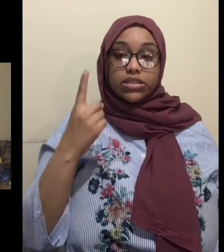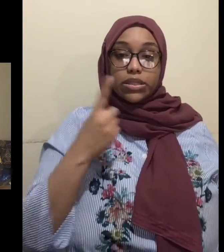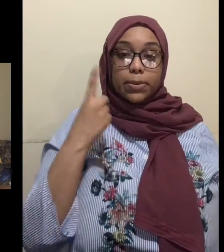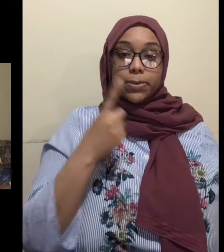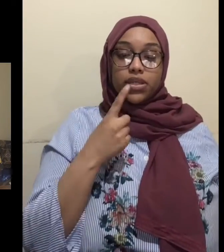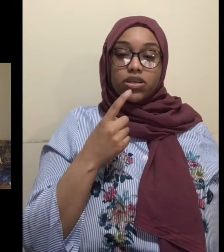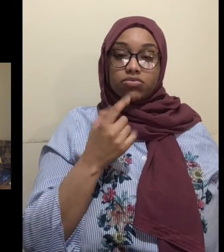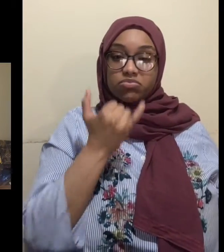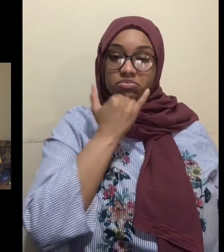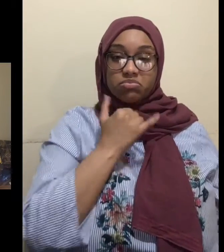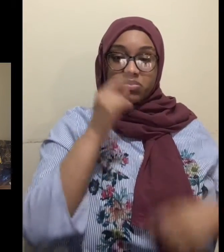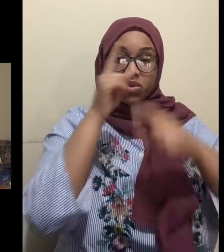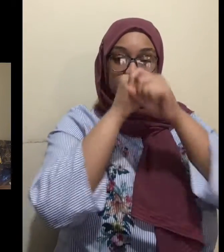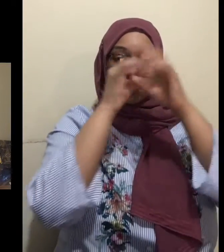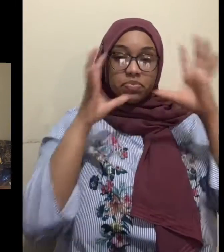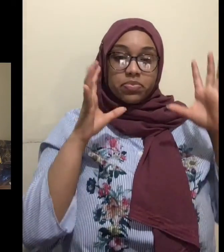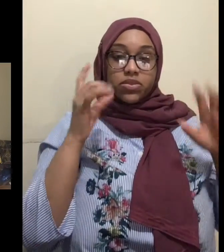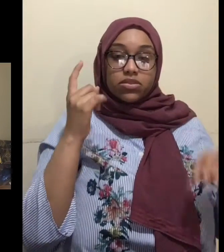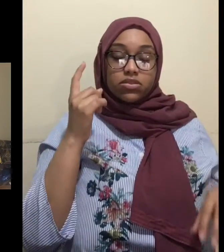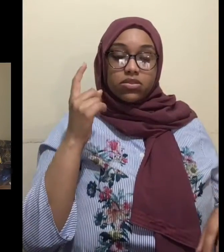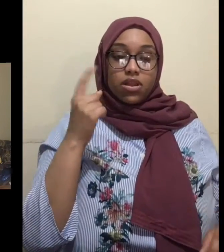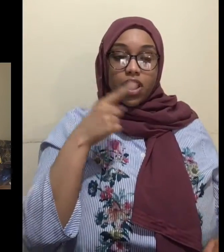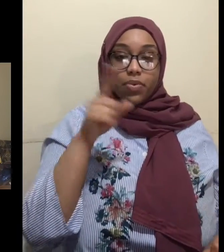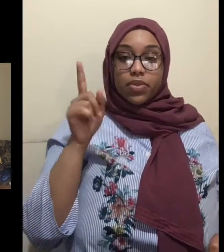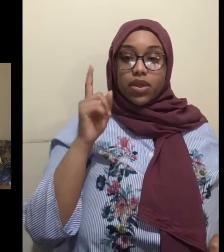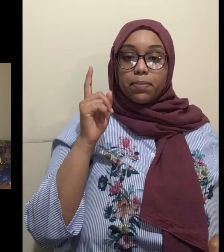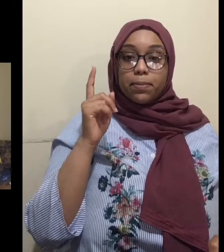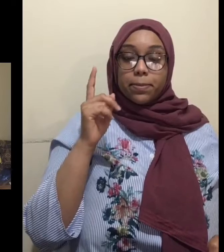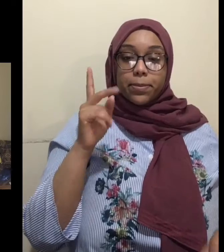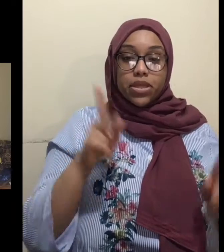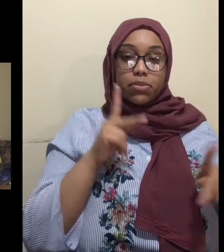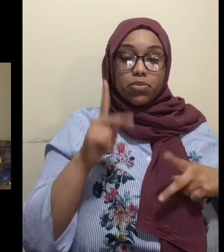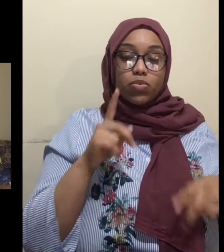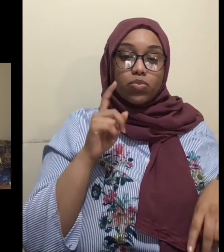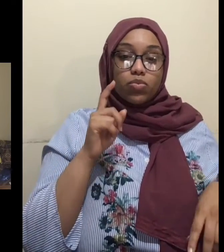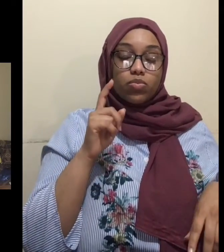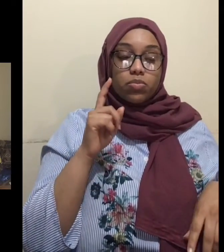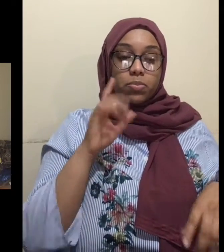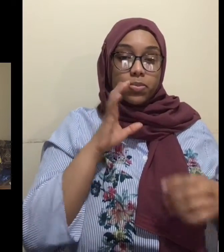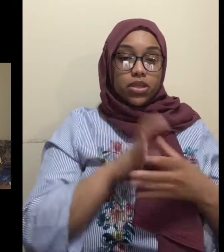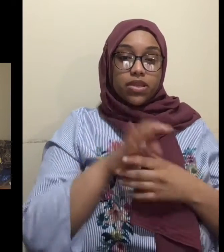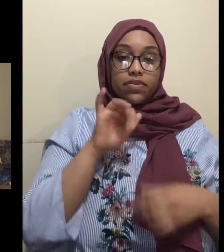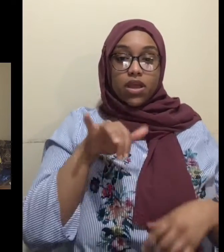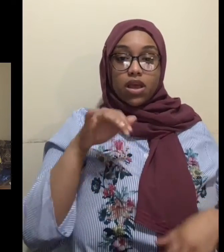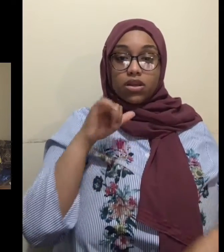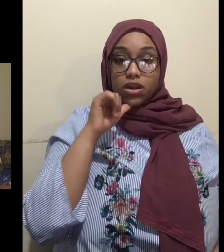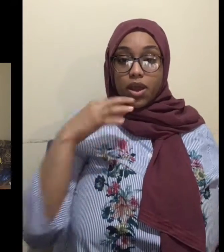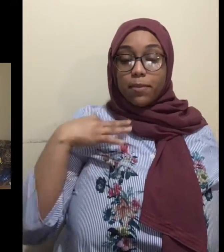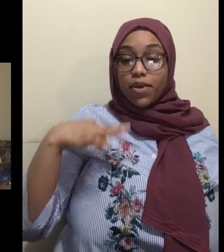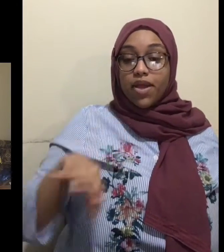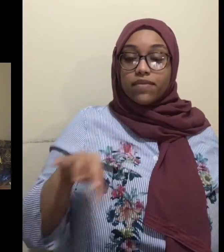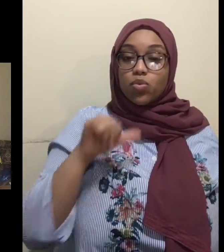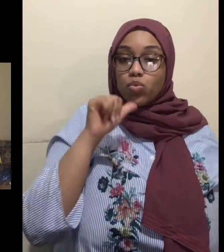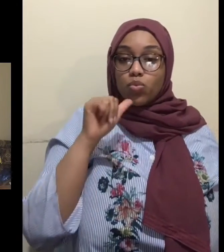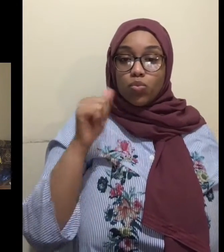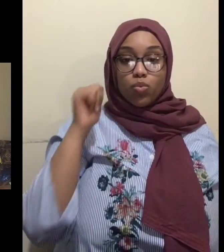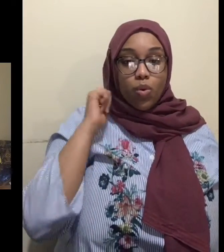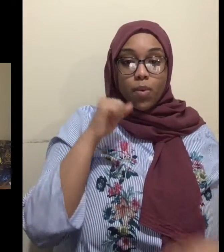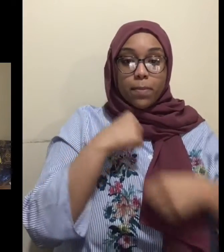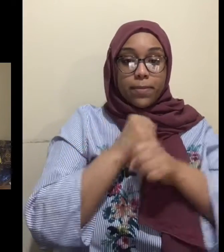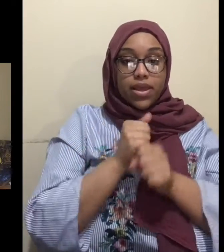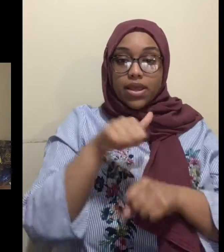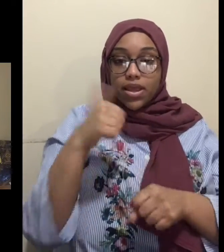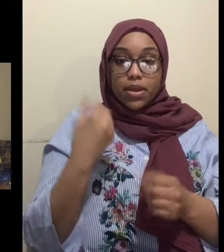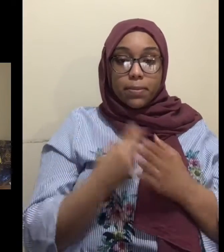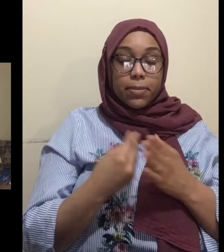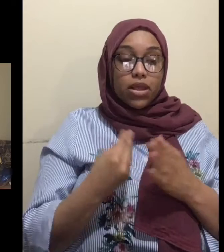particular social cause or advocate for a particular need within a community. There's a misconception